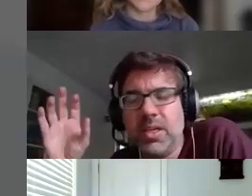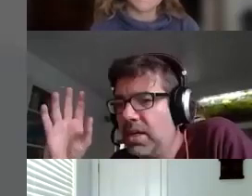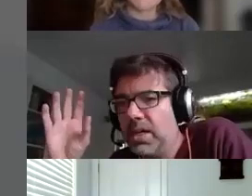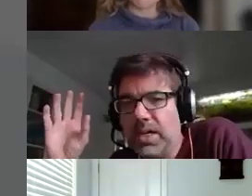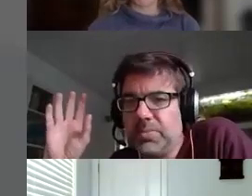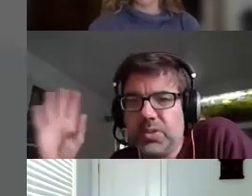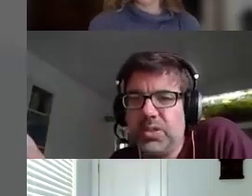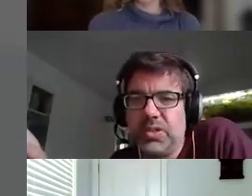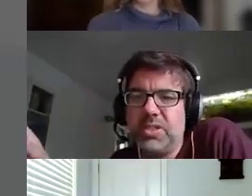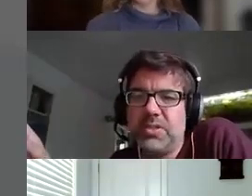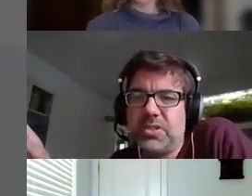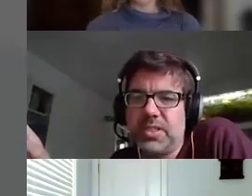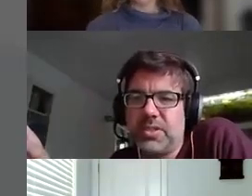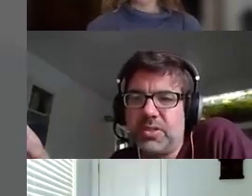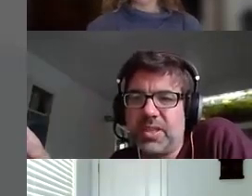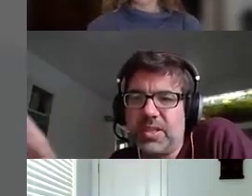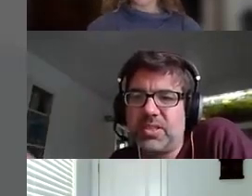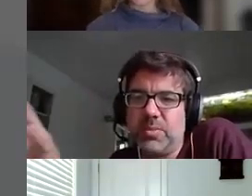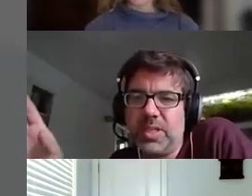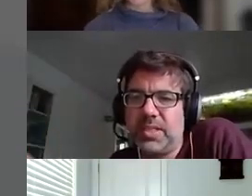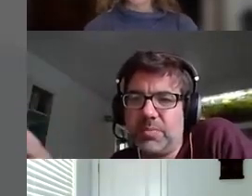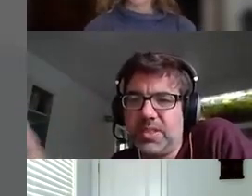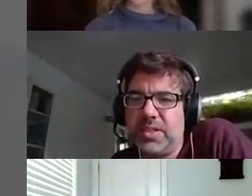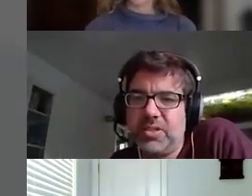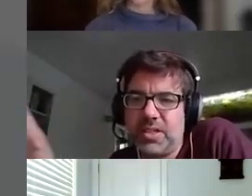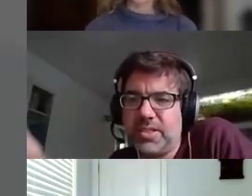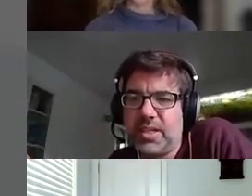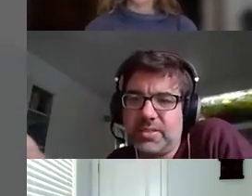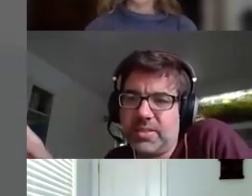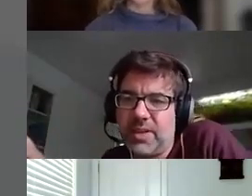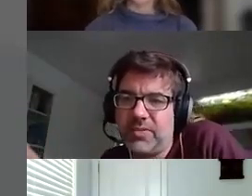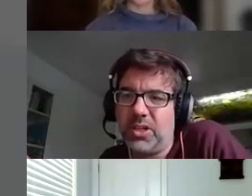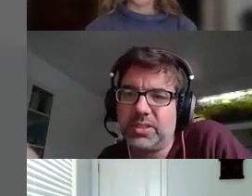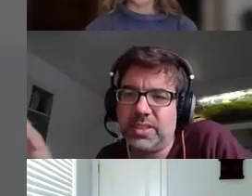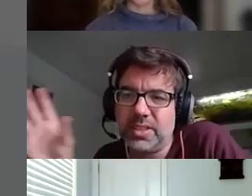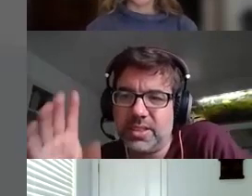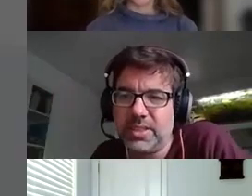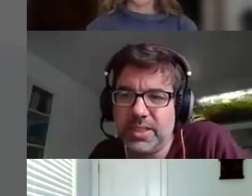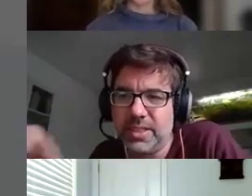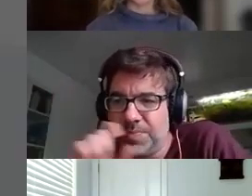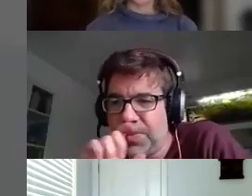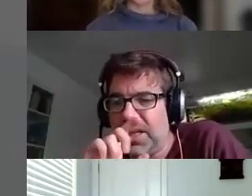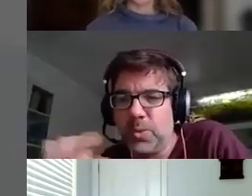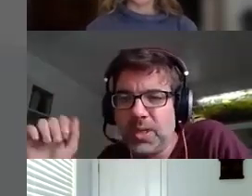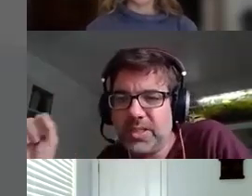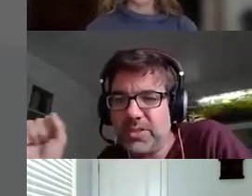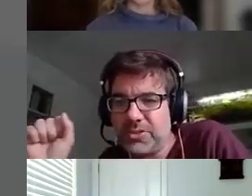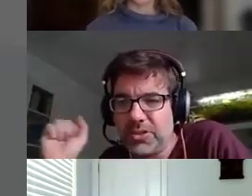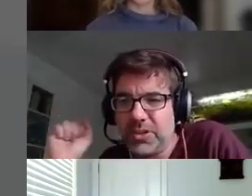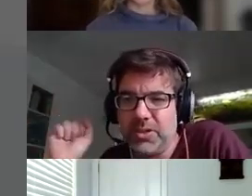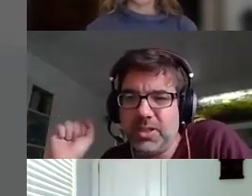etc., doing your own research, etc. But that also means that materials that have not undergone any